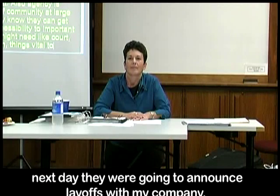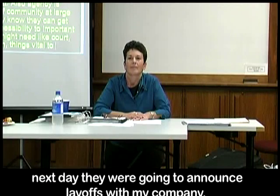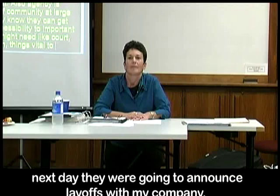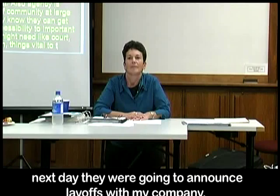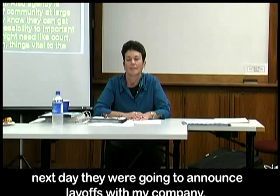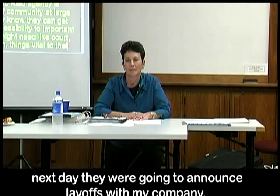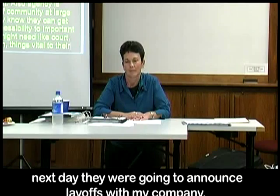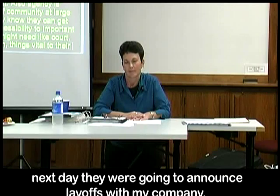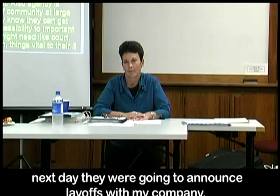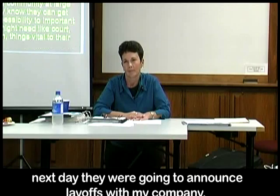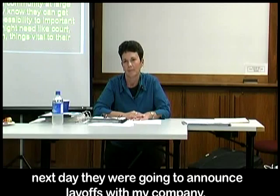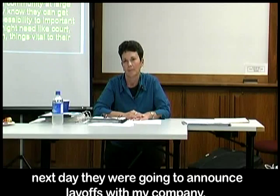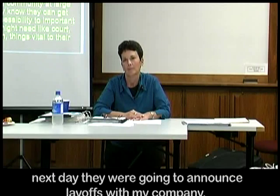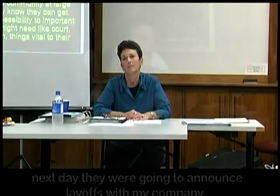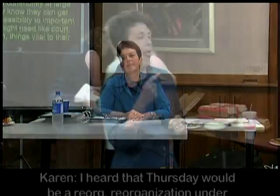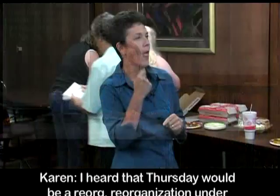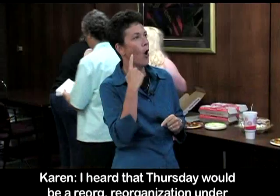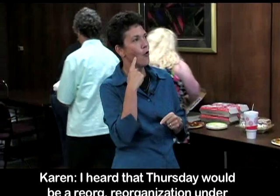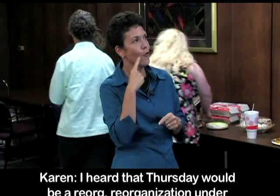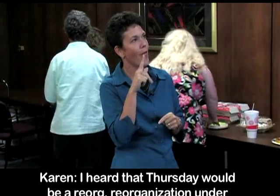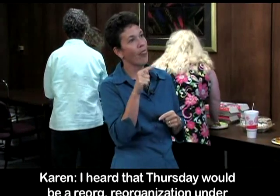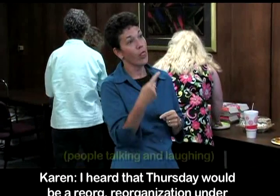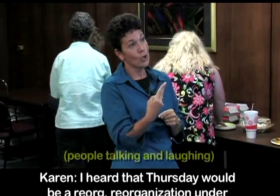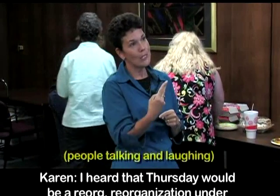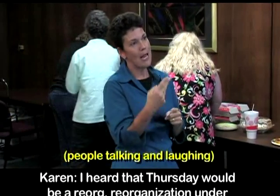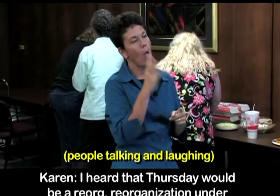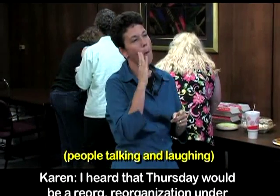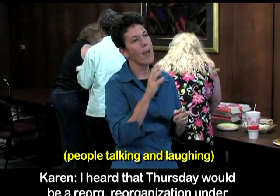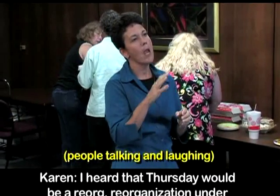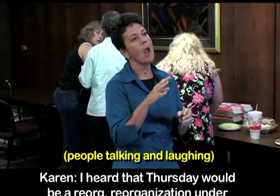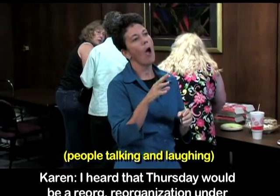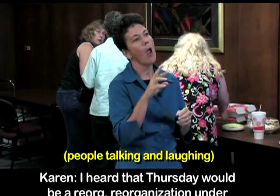announce layoffs of my company. I heard that Thursday would be a